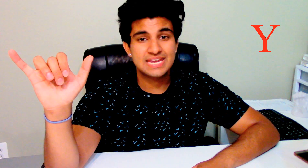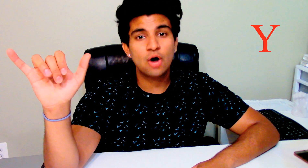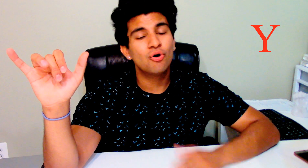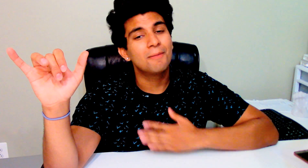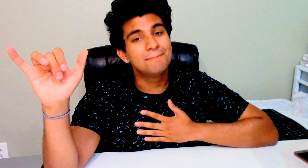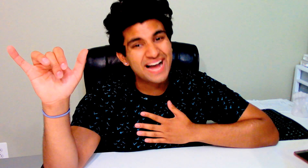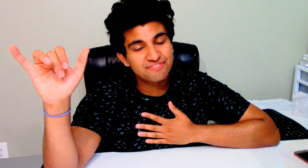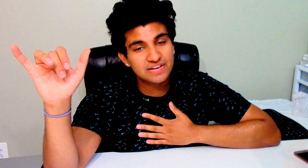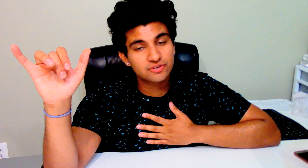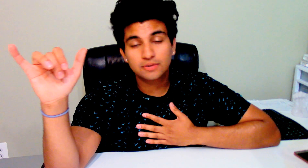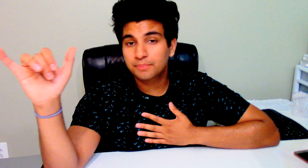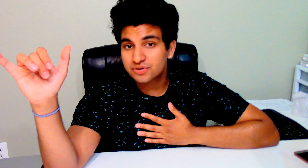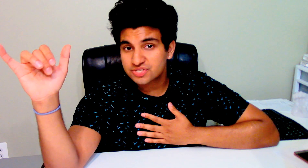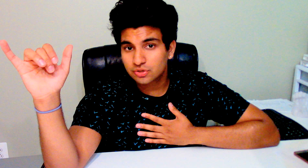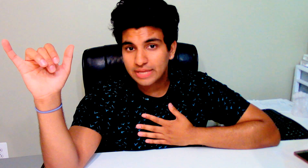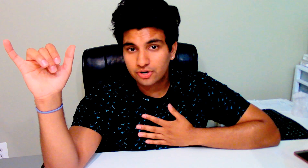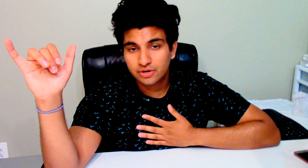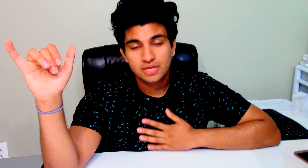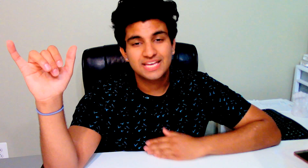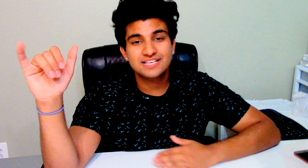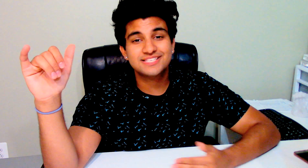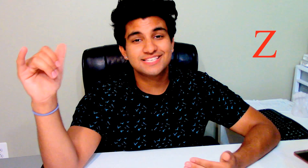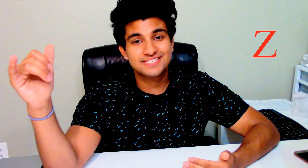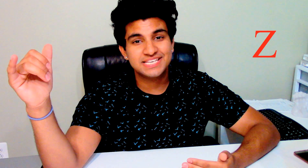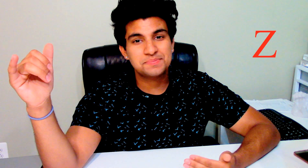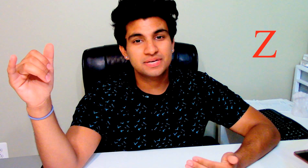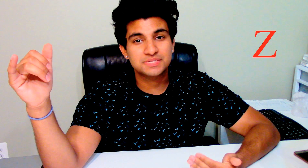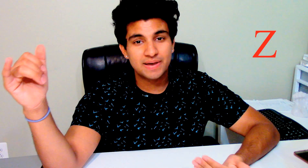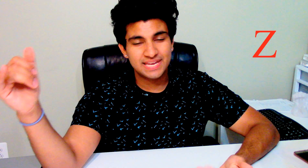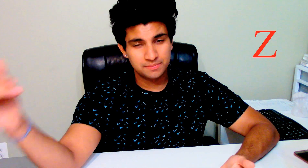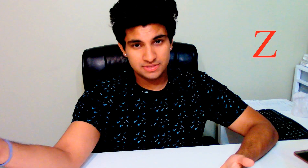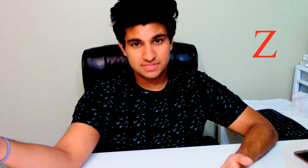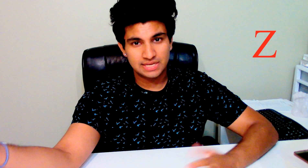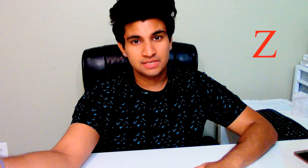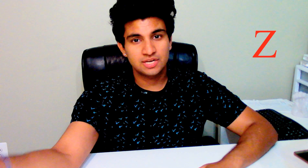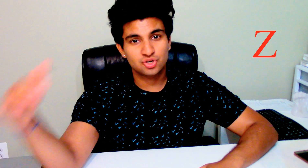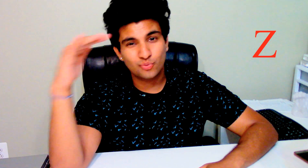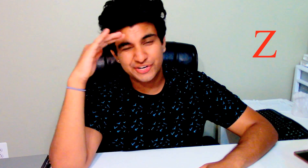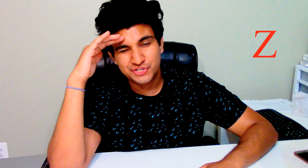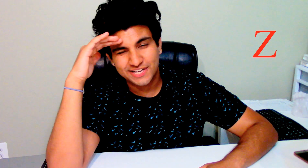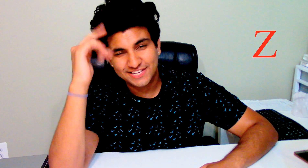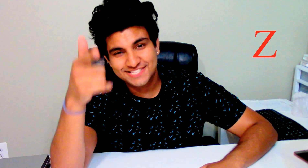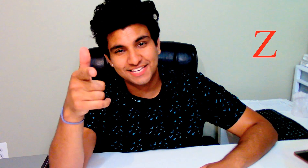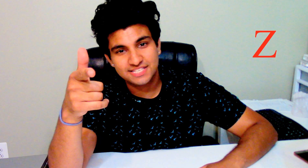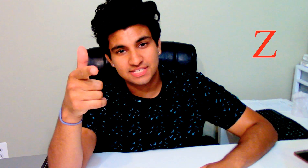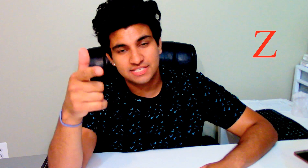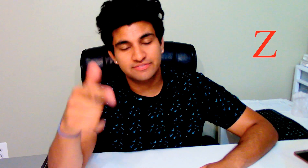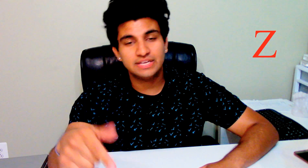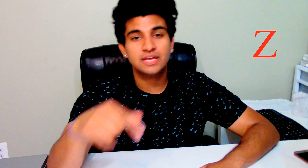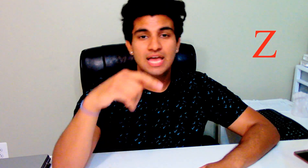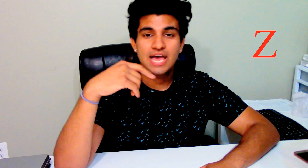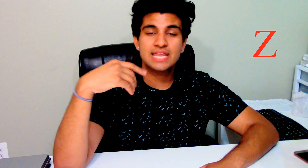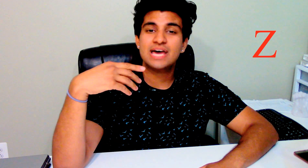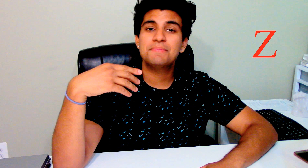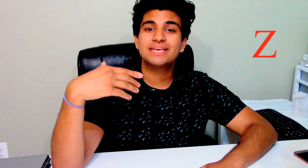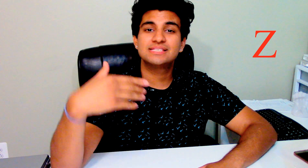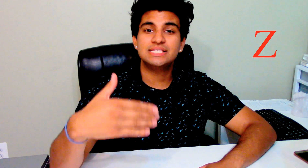Now, my favorite personal letter is Z because my name is Zain and you're watching Zainny Z TV. And how to make a Z